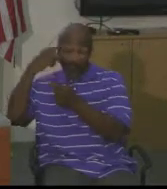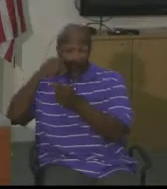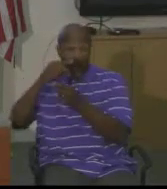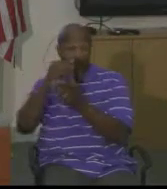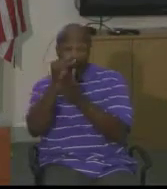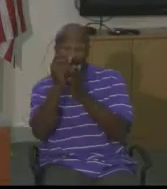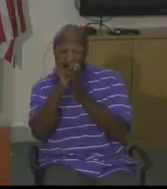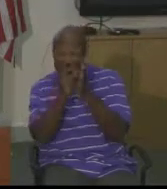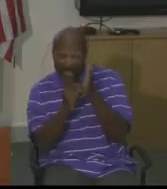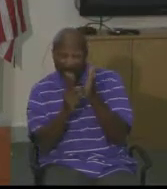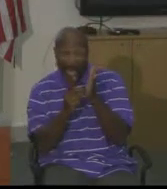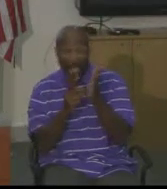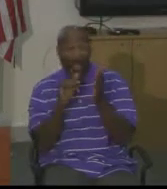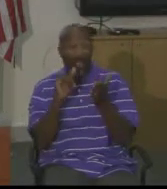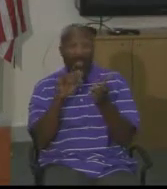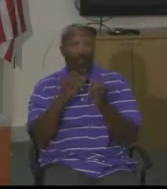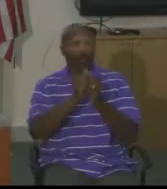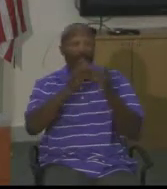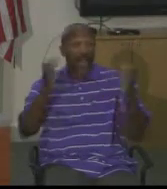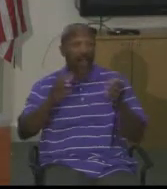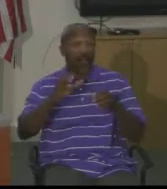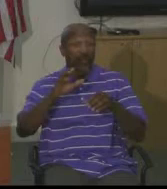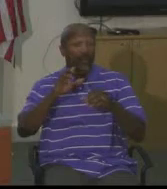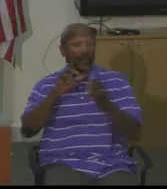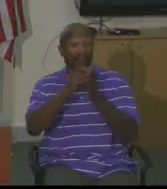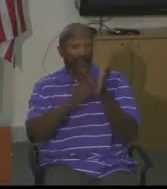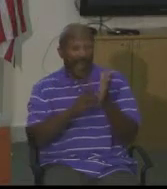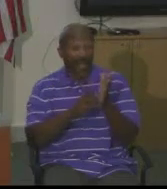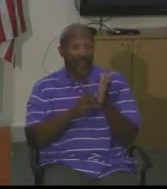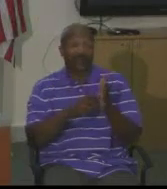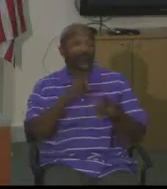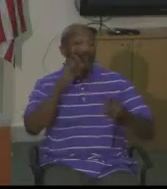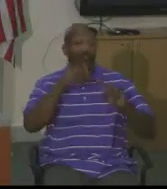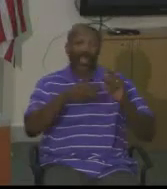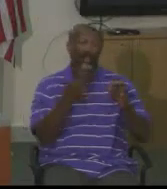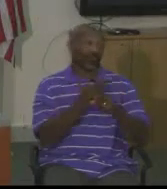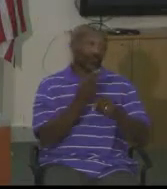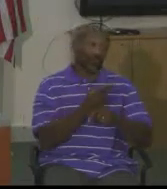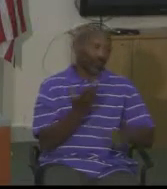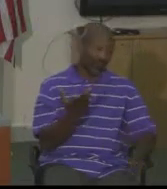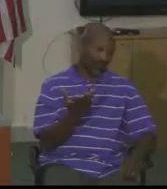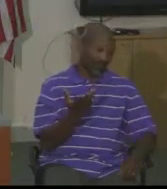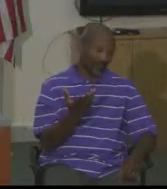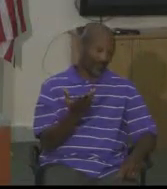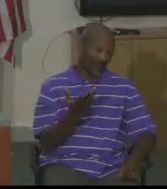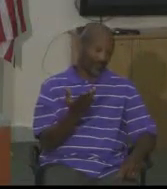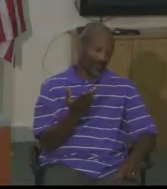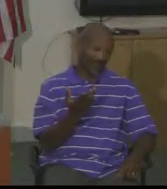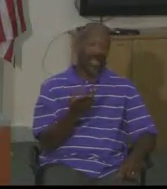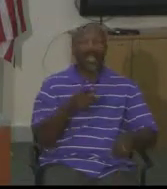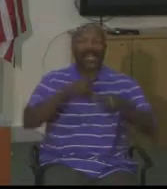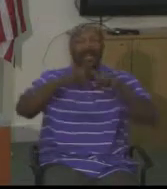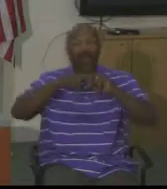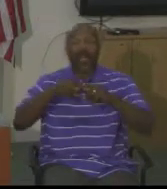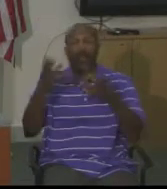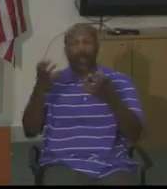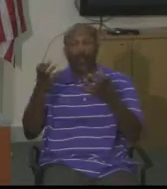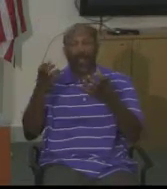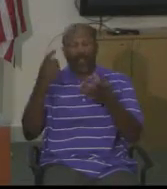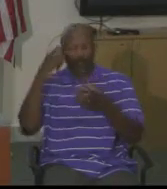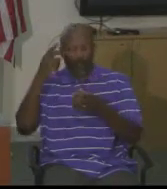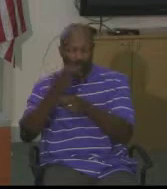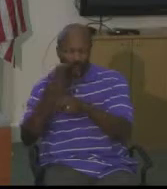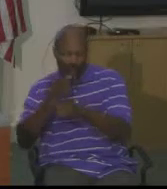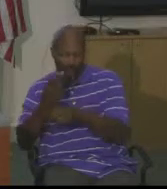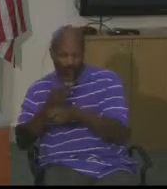a chip that doesn't have the onboard graphics, you really can't use this interface. So you will